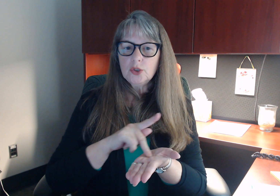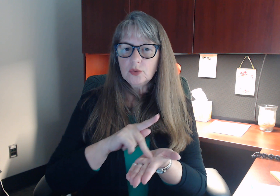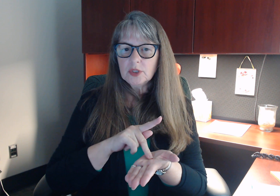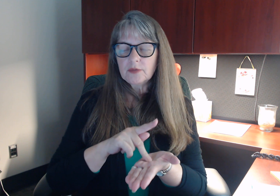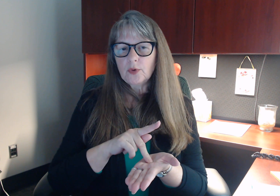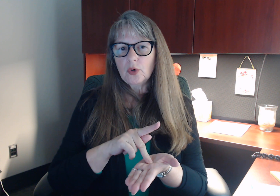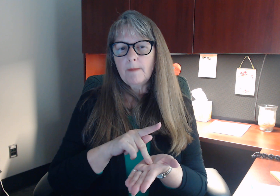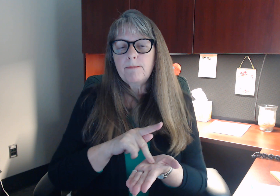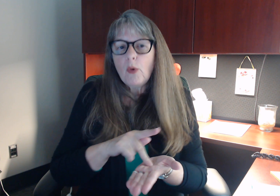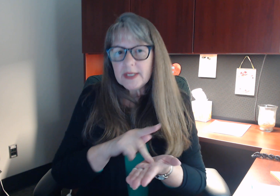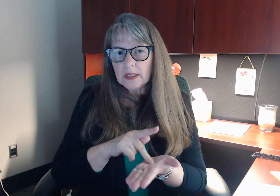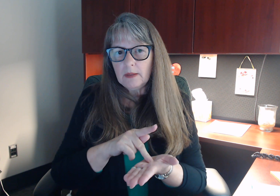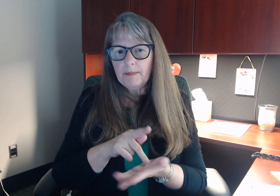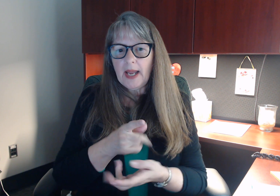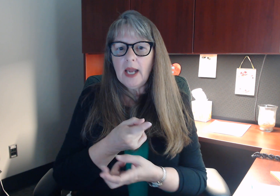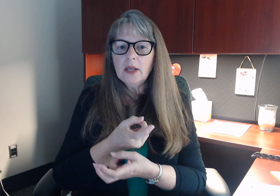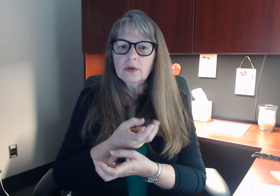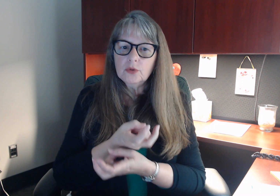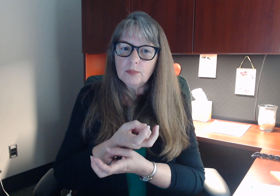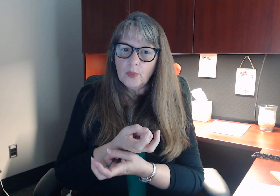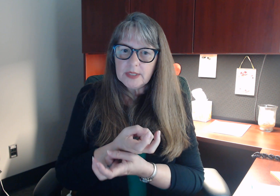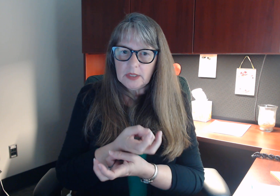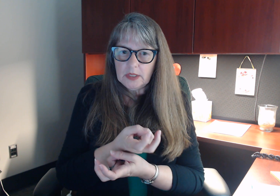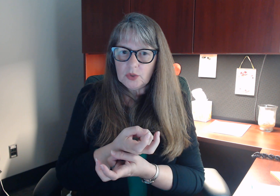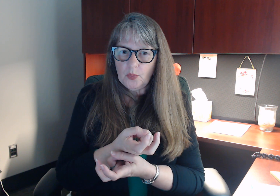this for poison, but I do poison this way.